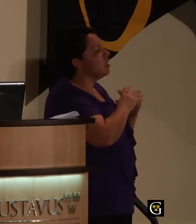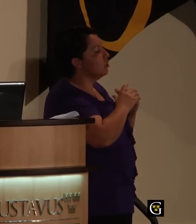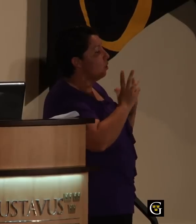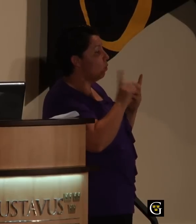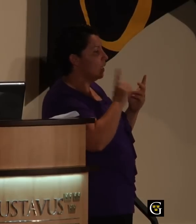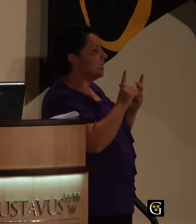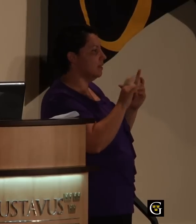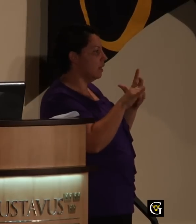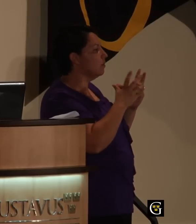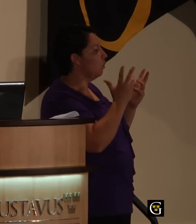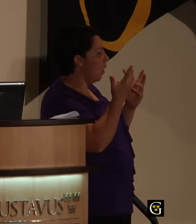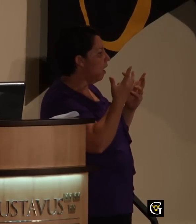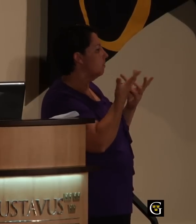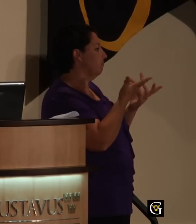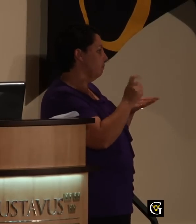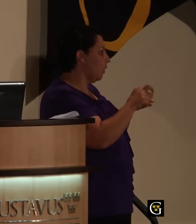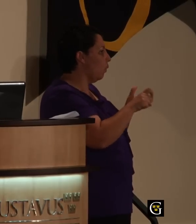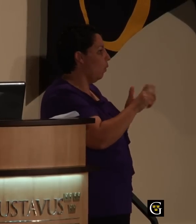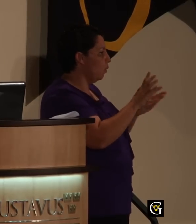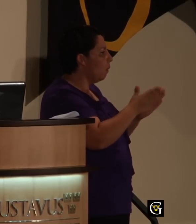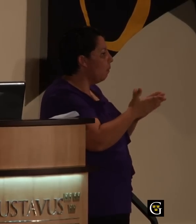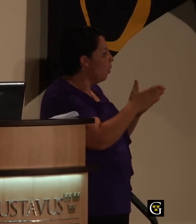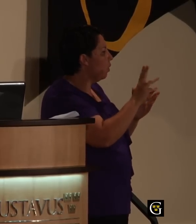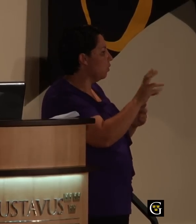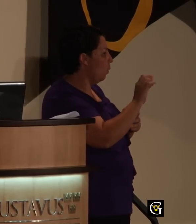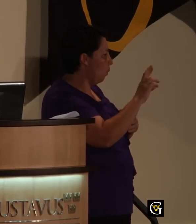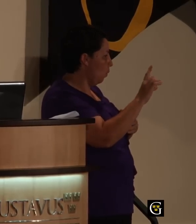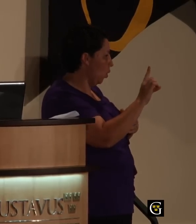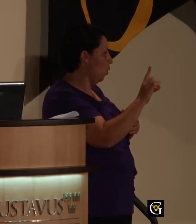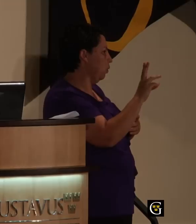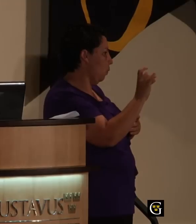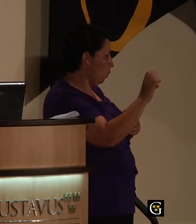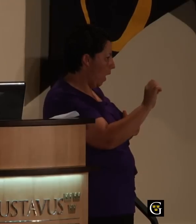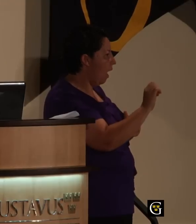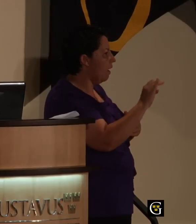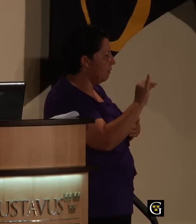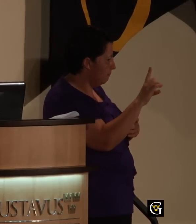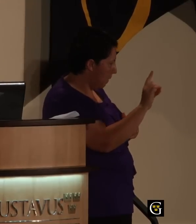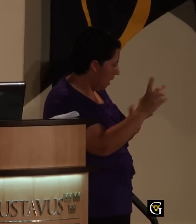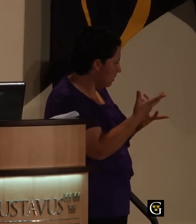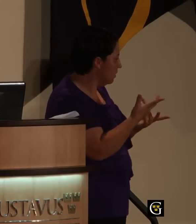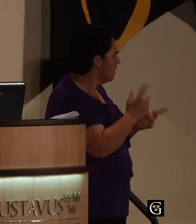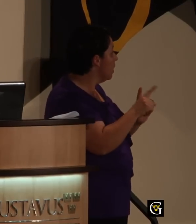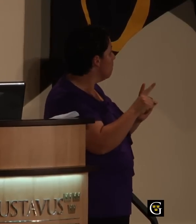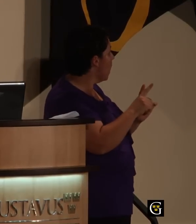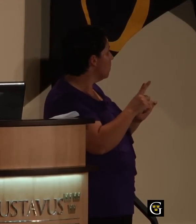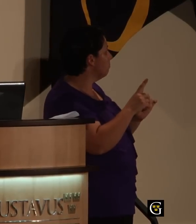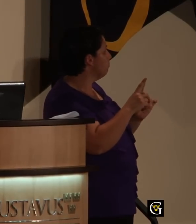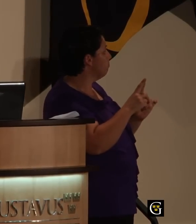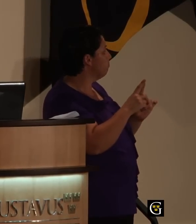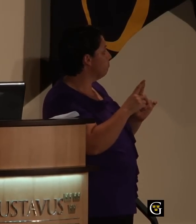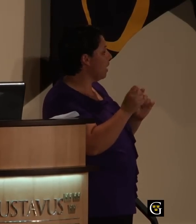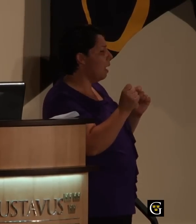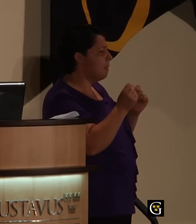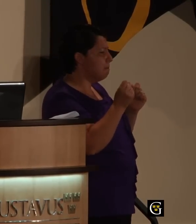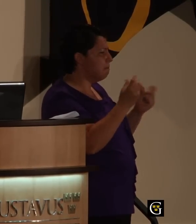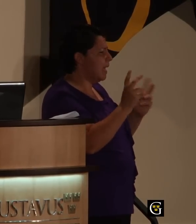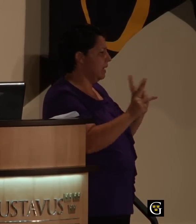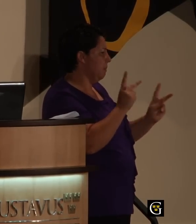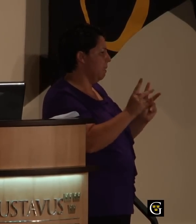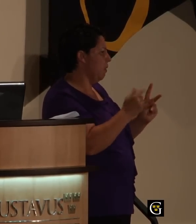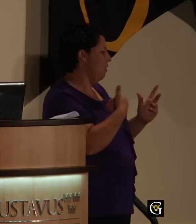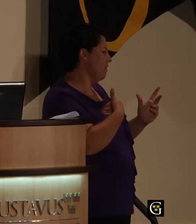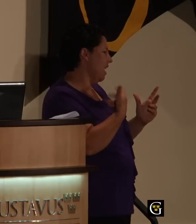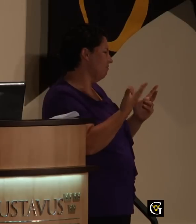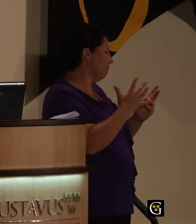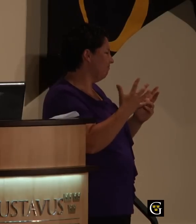book. You know, many people have this kind of horrific reaction to that. People are seeing a society where we